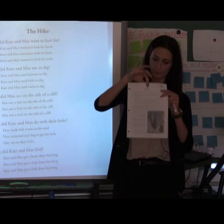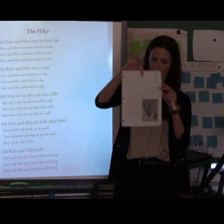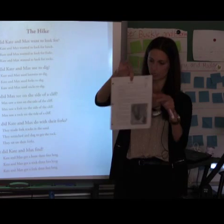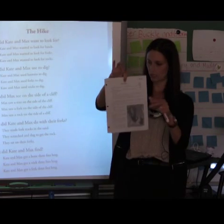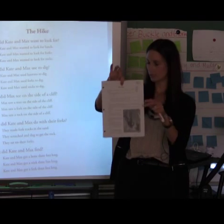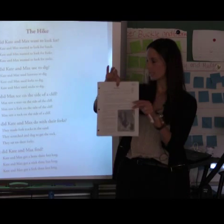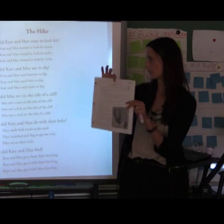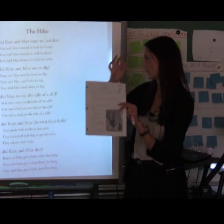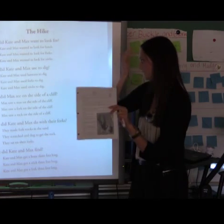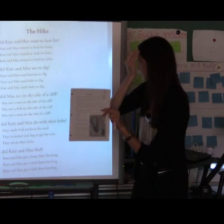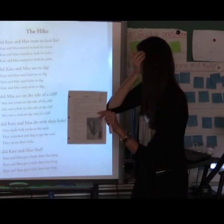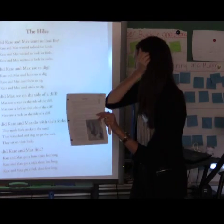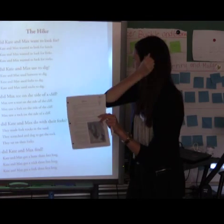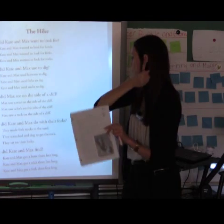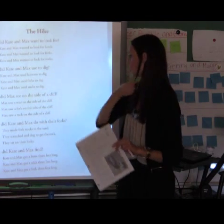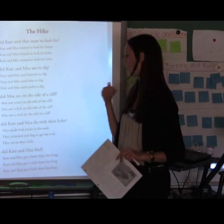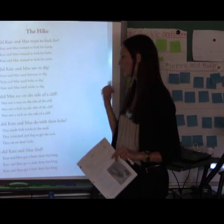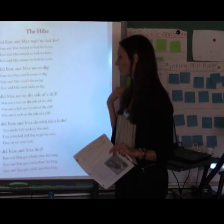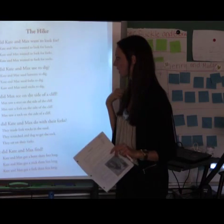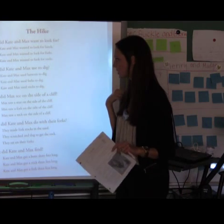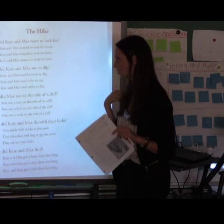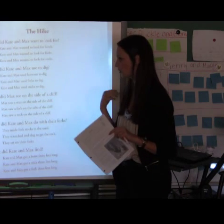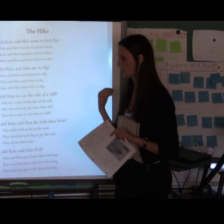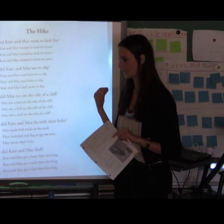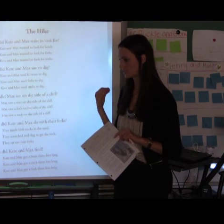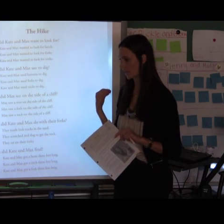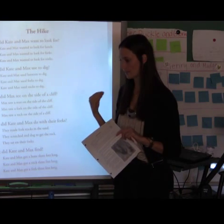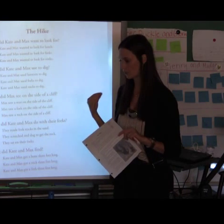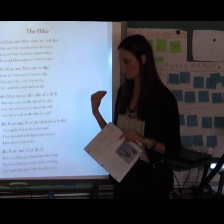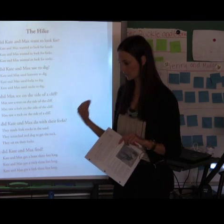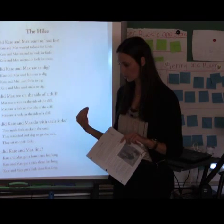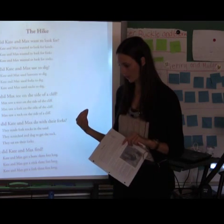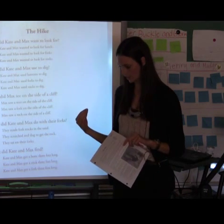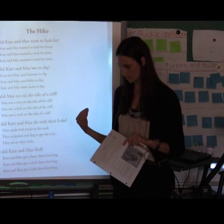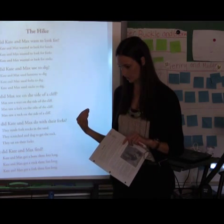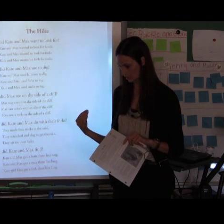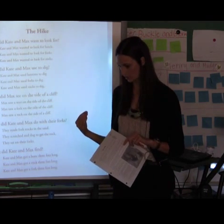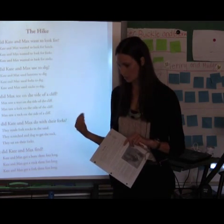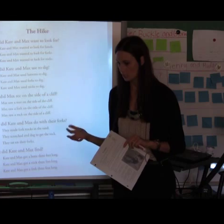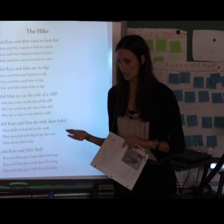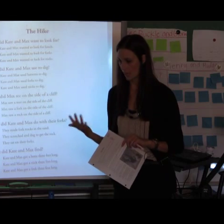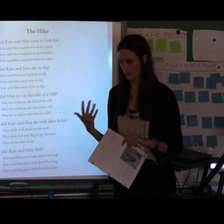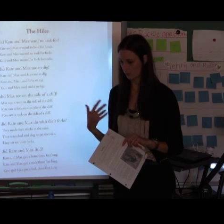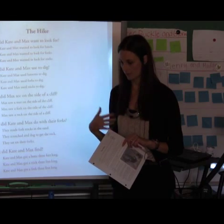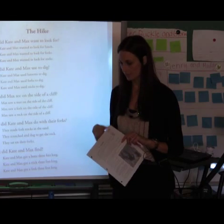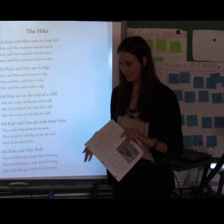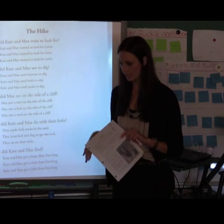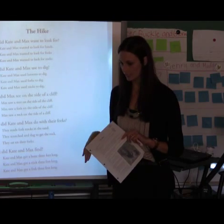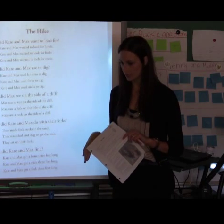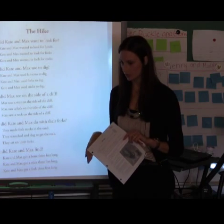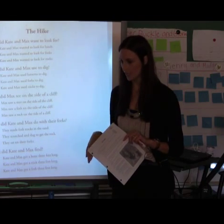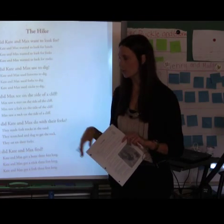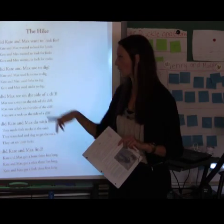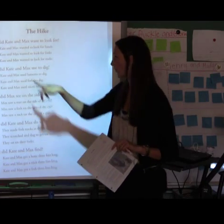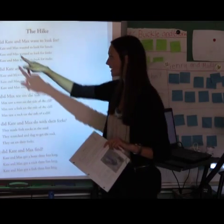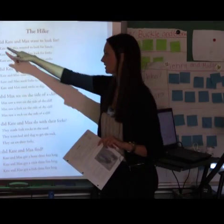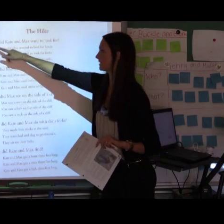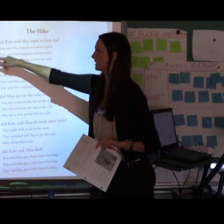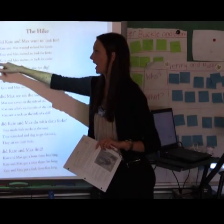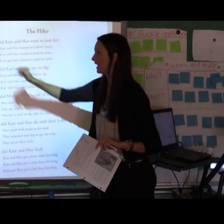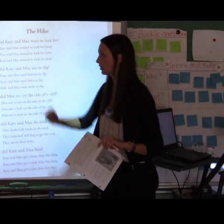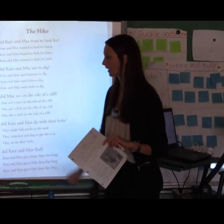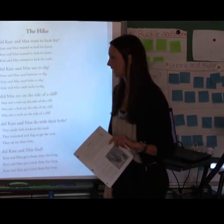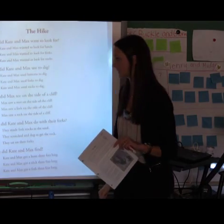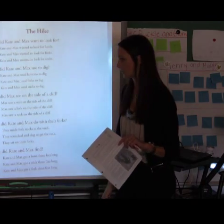the book, but in here it's on a piece of paper. So what you're going to do is, I'm going to read the question, I'm going to read the answers, and you're going